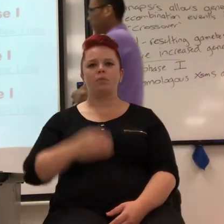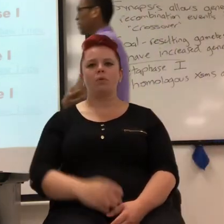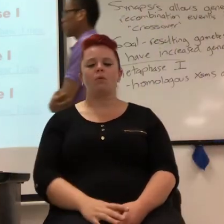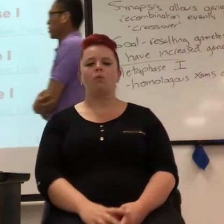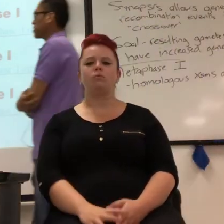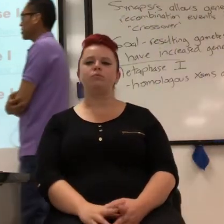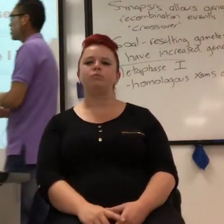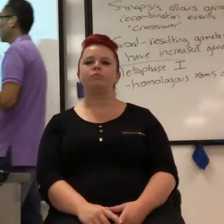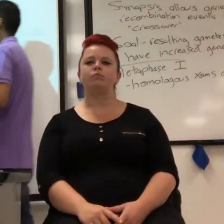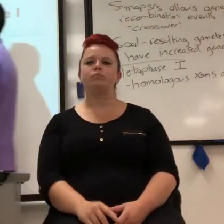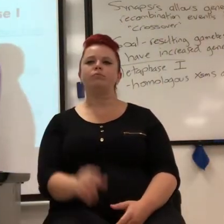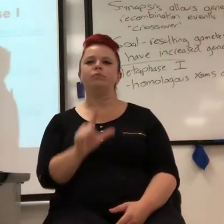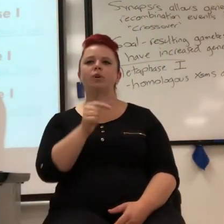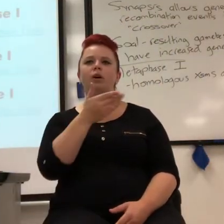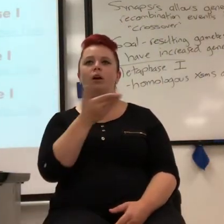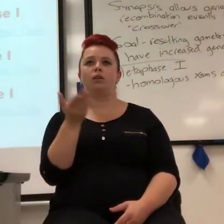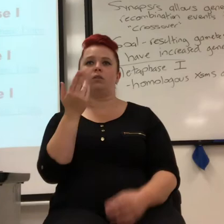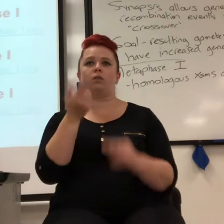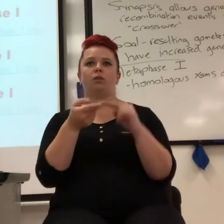Another thing that increases